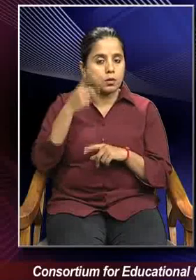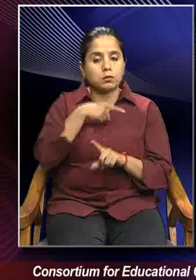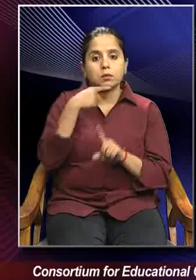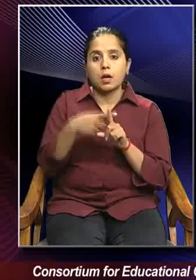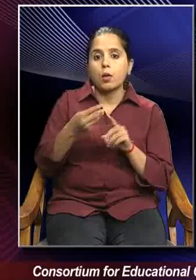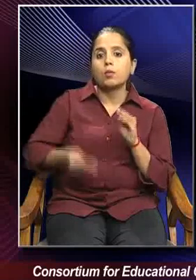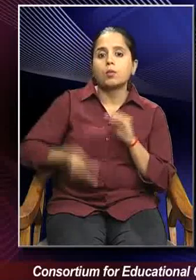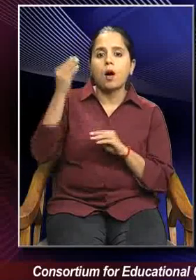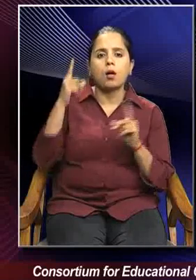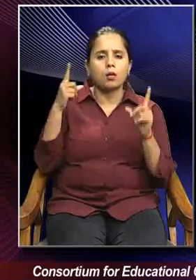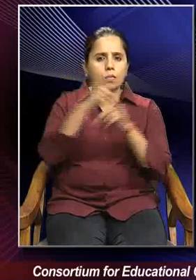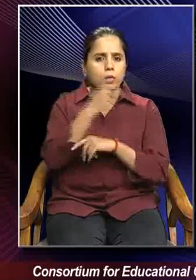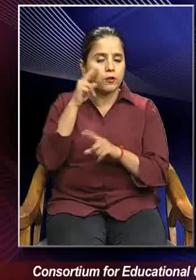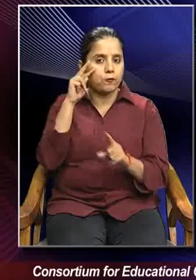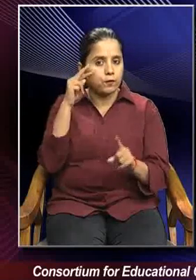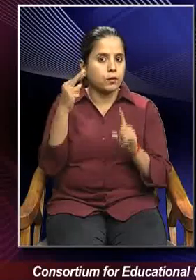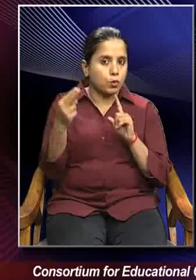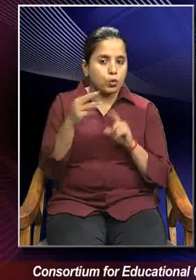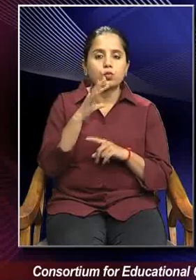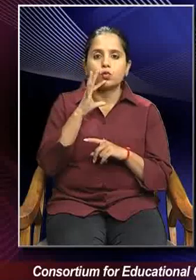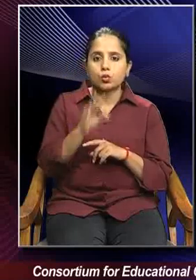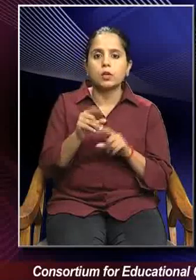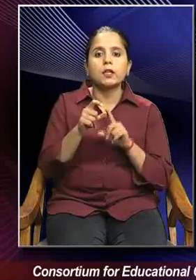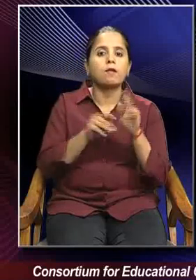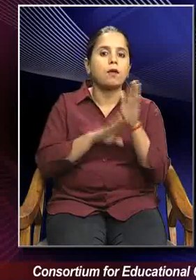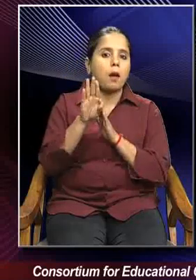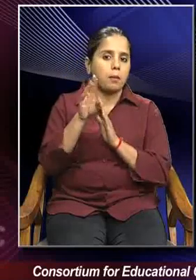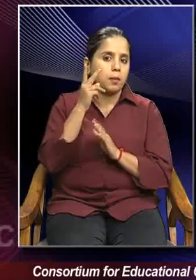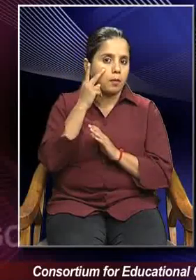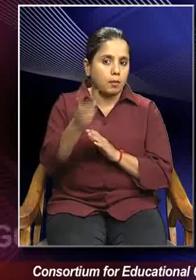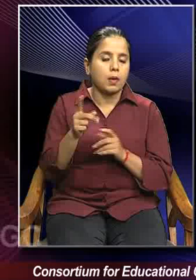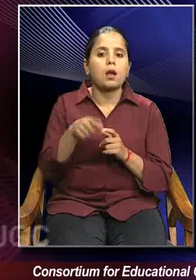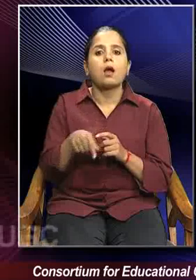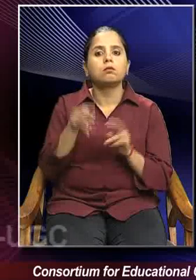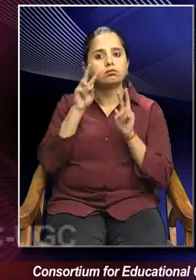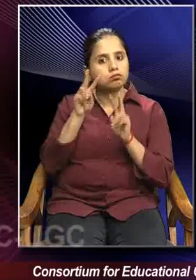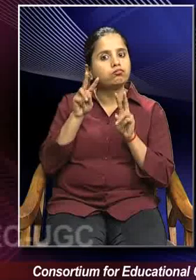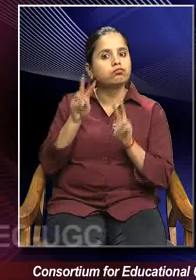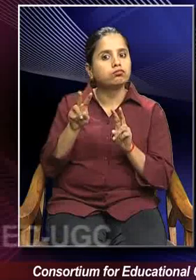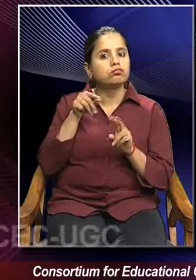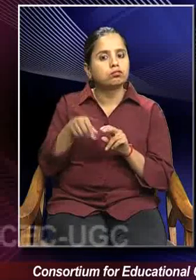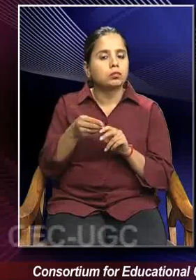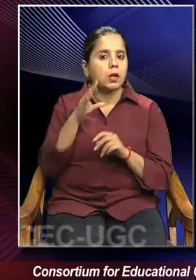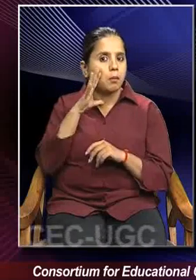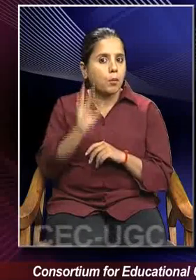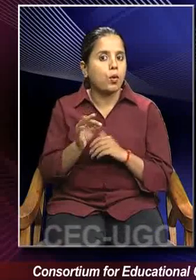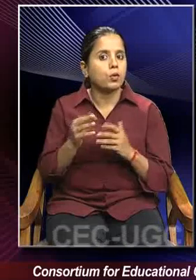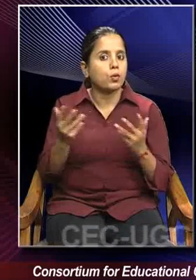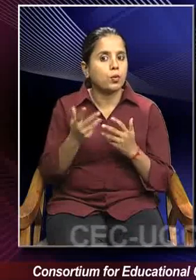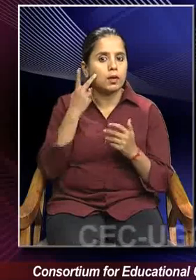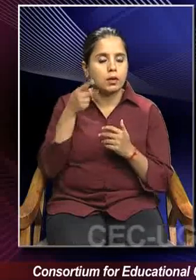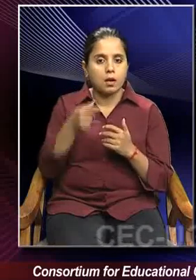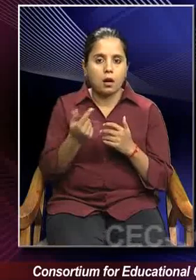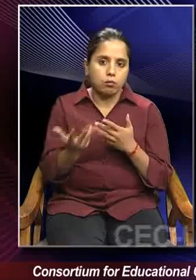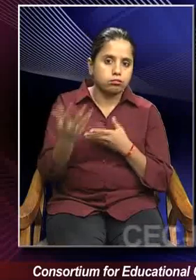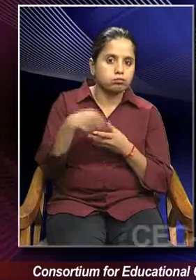more comprehensive view of development acknowledges the significance of taking